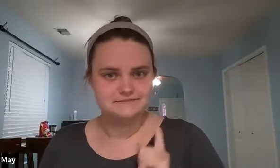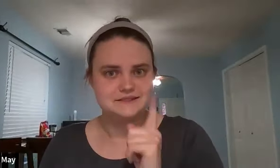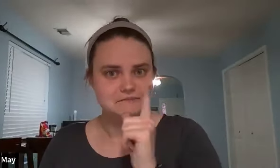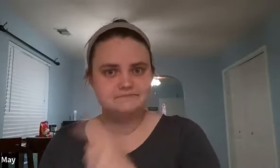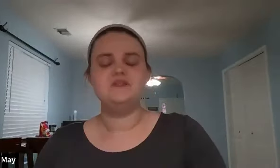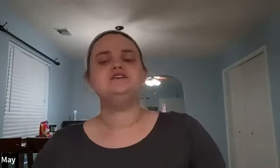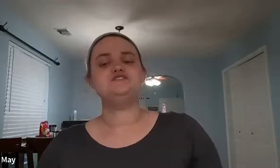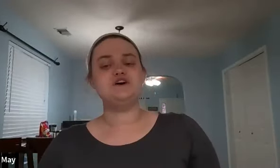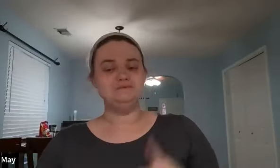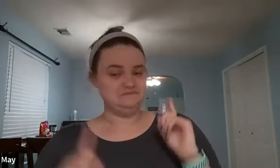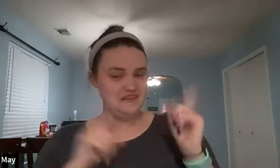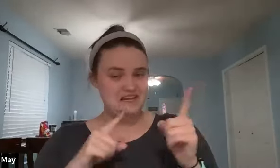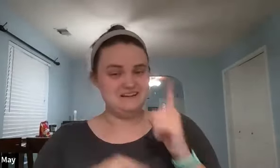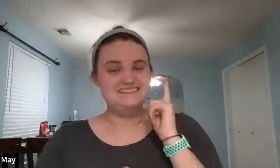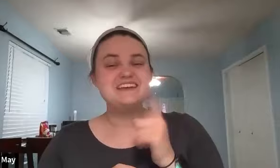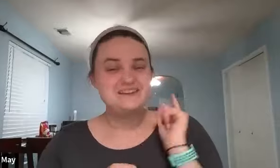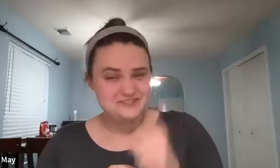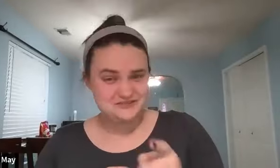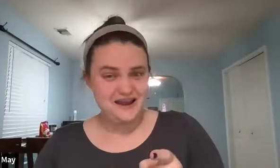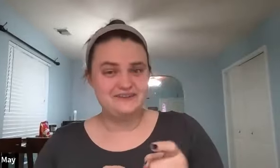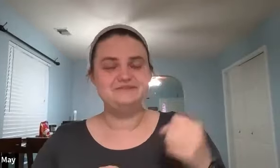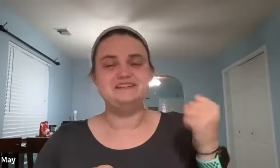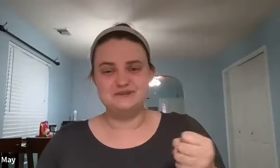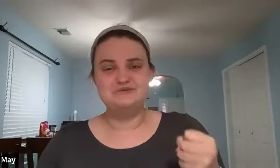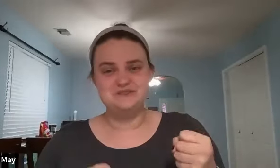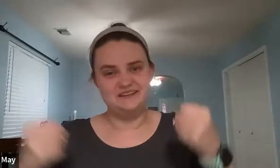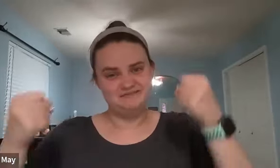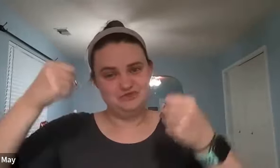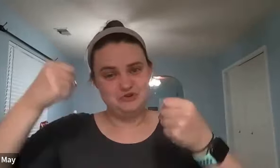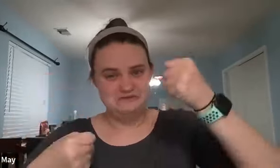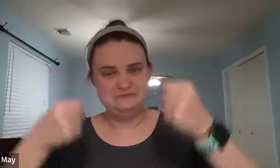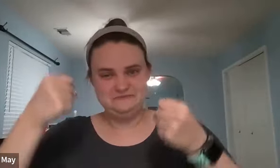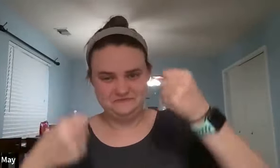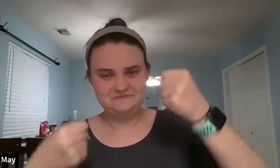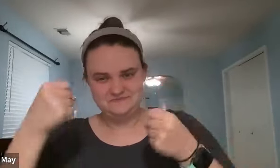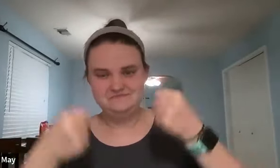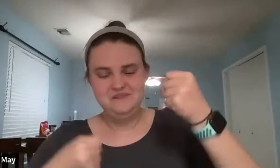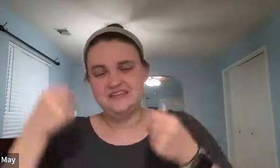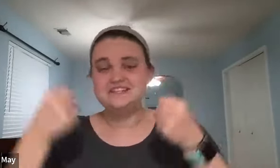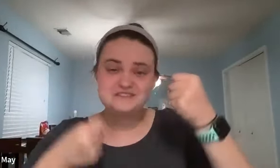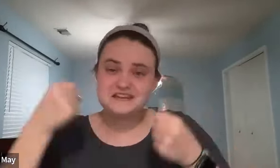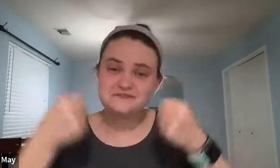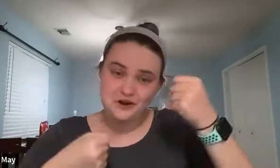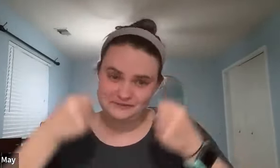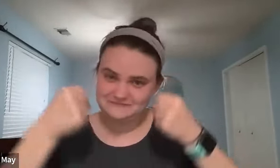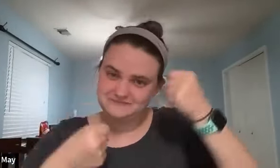Stop. So anyways, the sign for drive is what you would think, drive. It's also the sign for car.